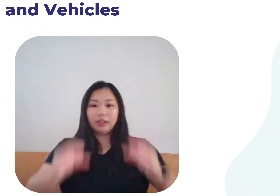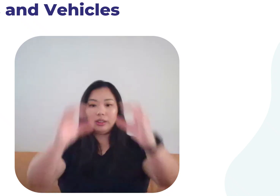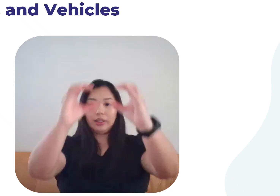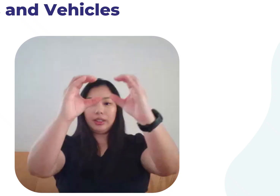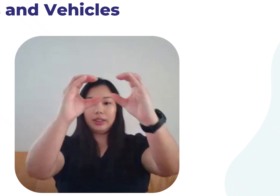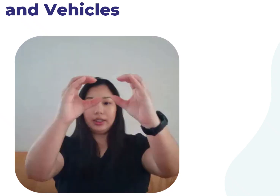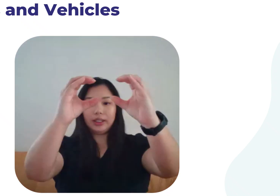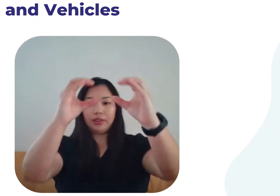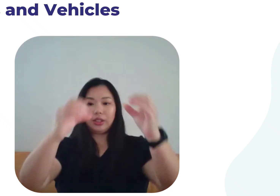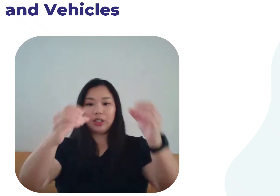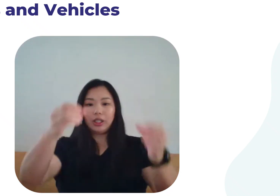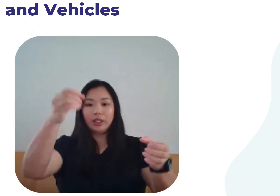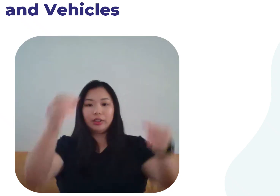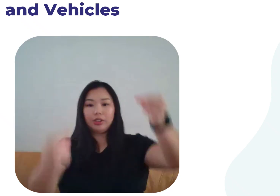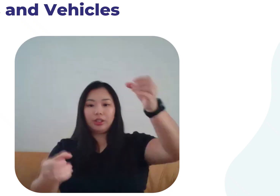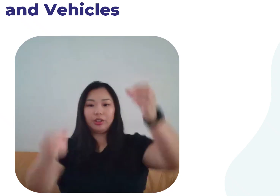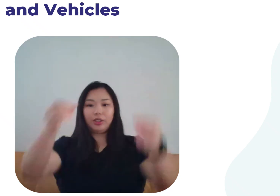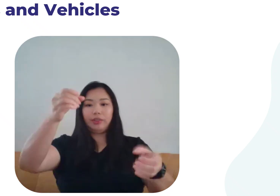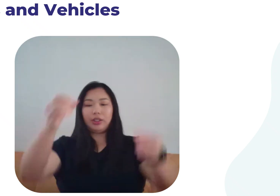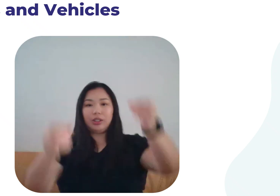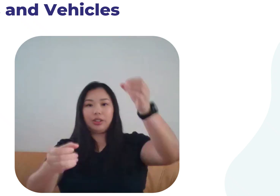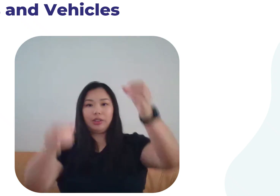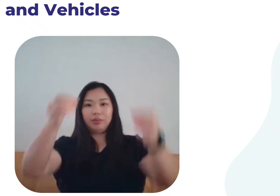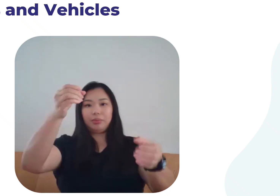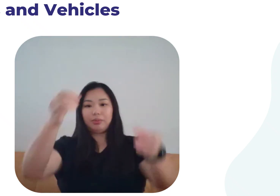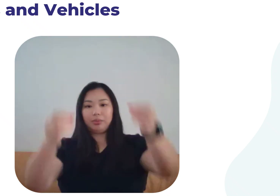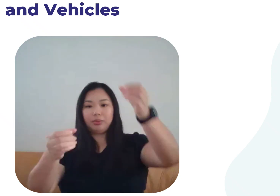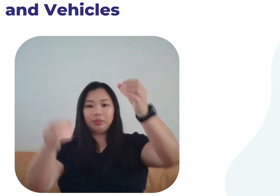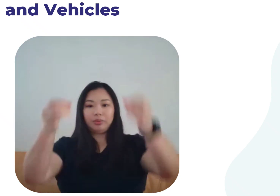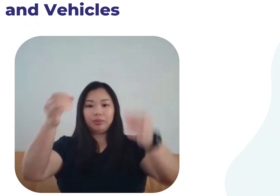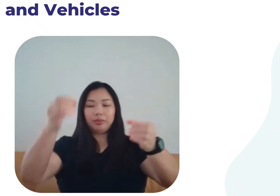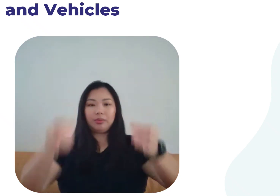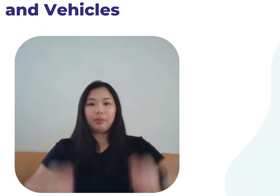Car, C for car and drive the car.